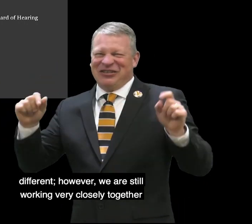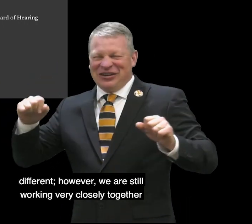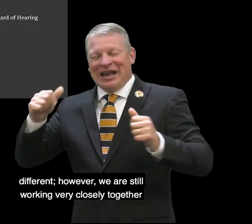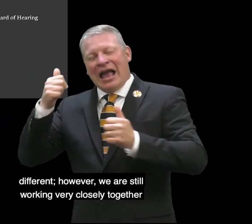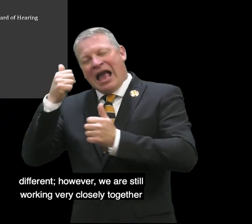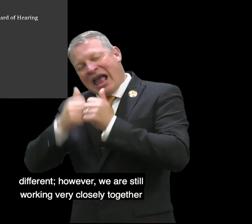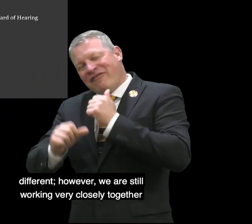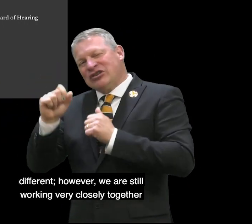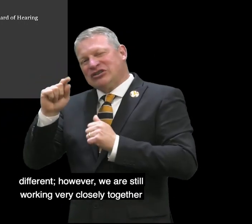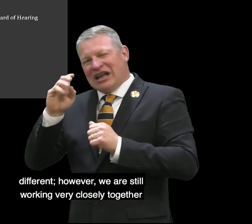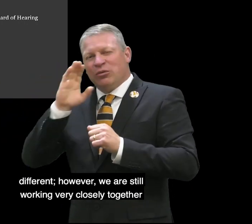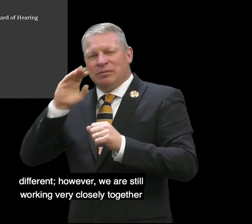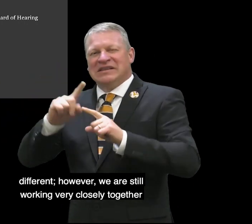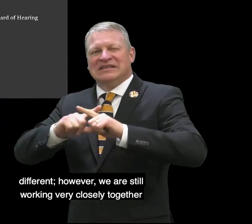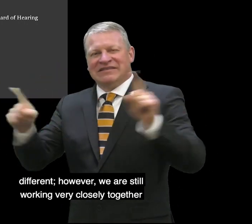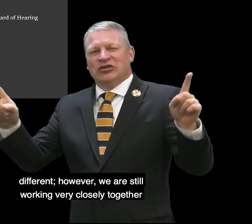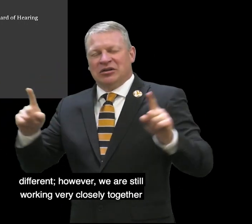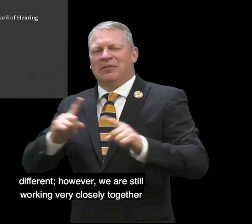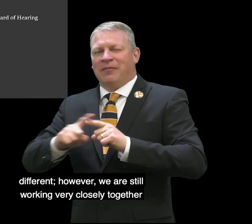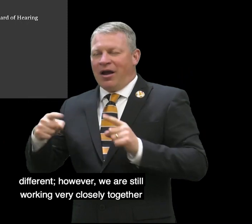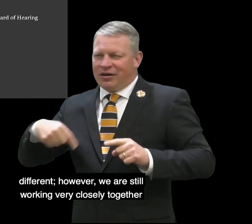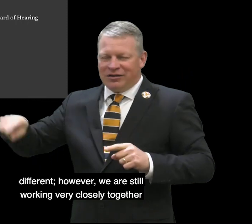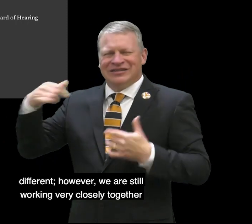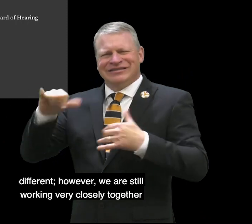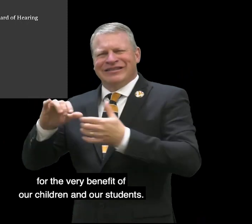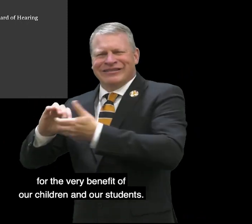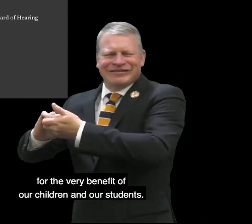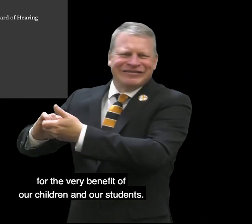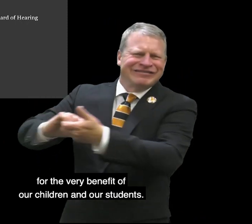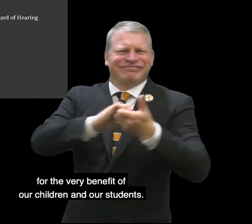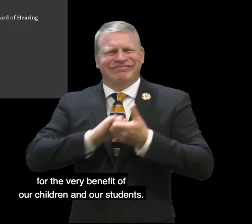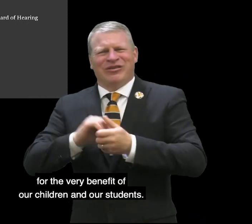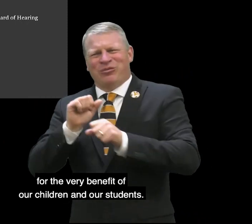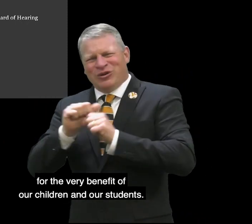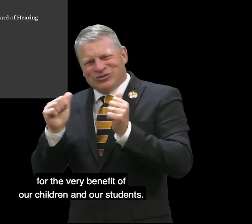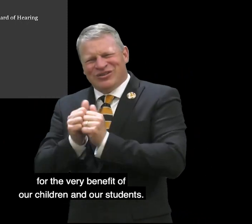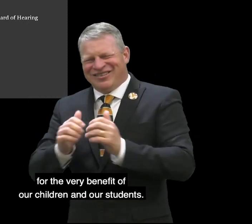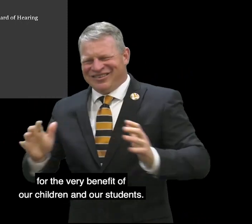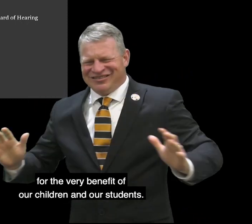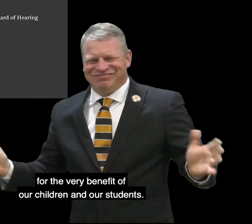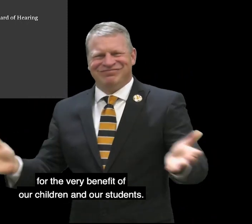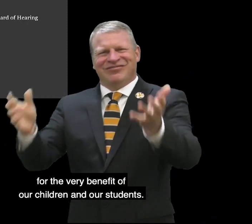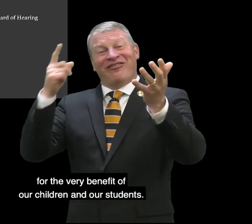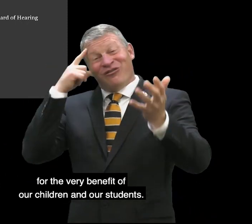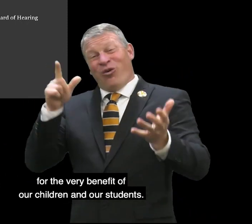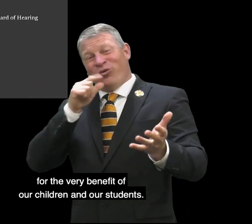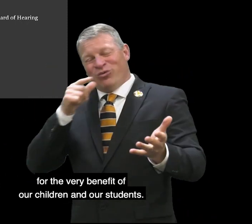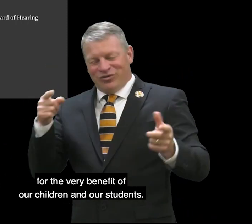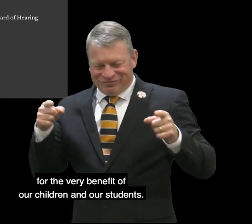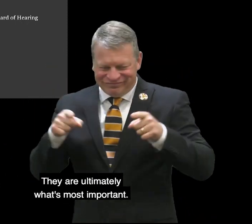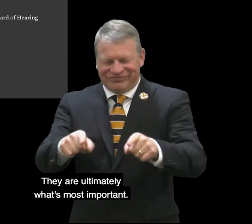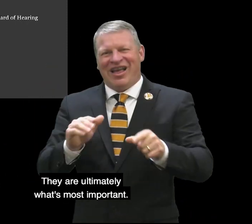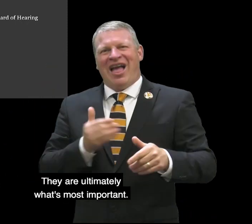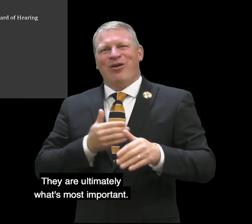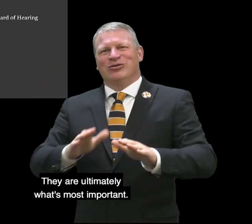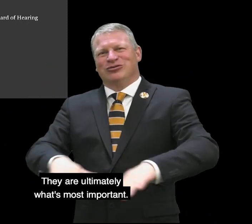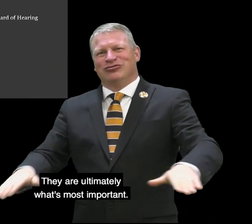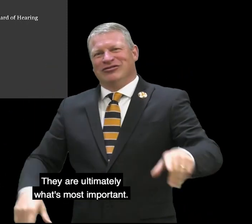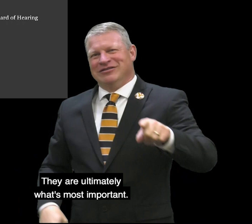of deaf education. We know that the West Coast and the East Coast look a little different. However, we are still working very closely together for the very